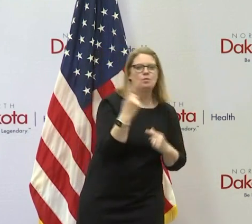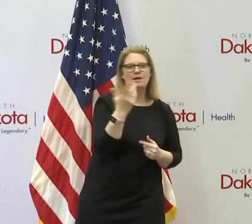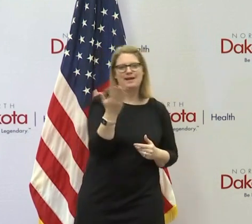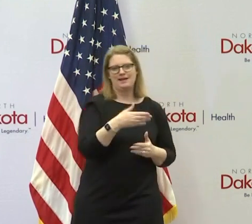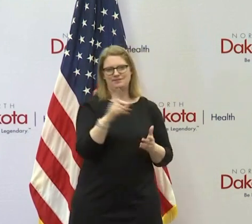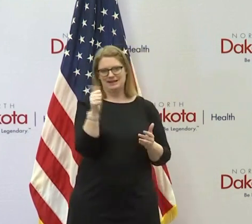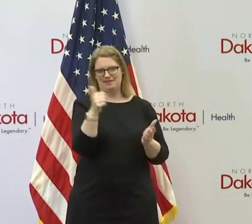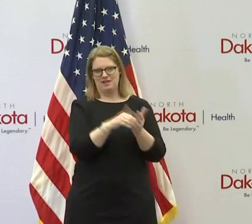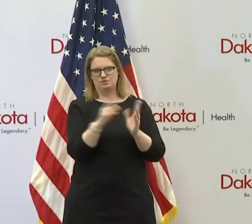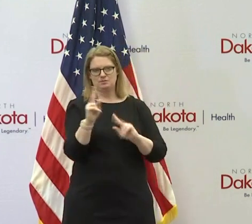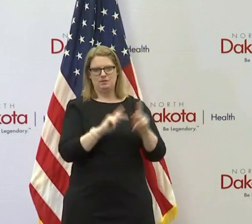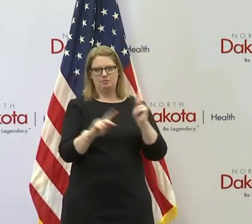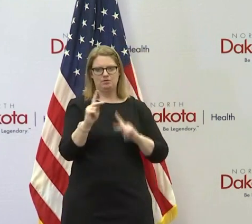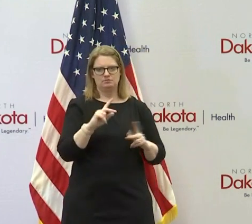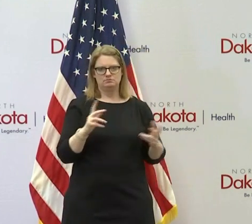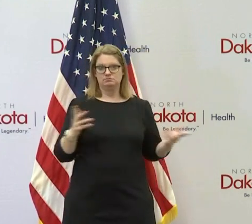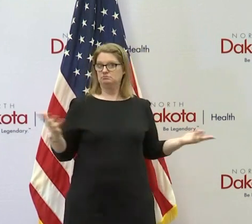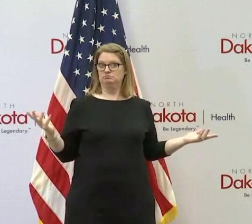10,000 people,